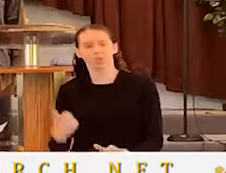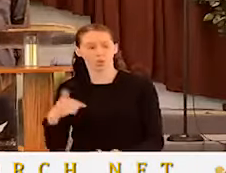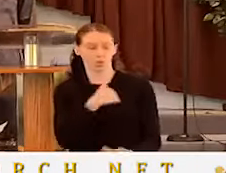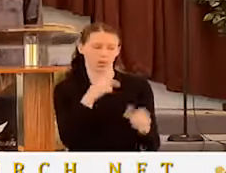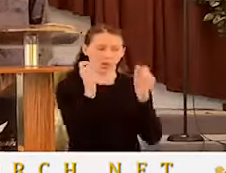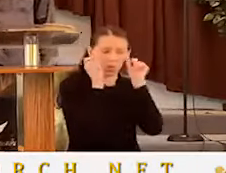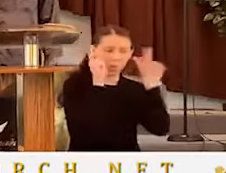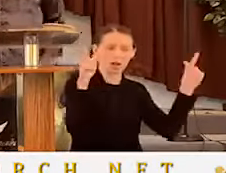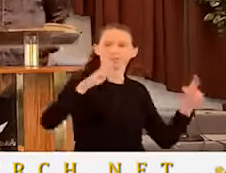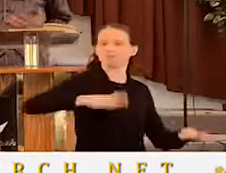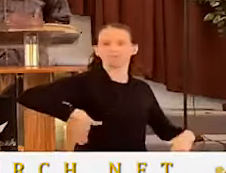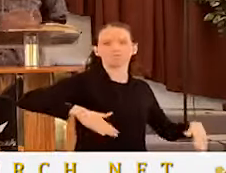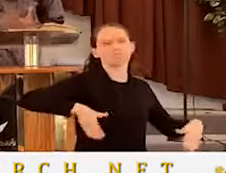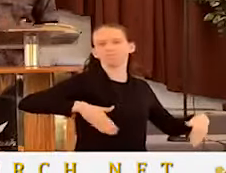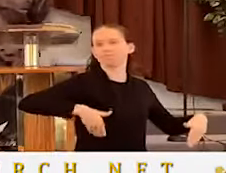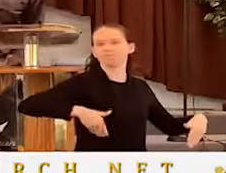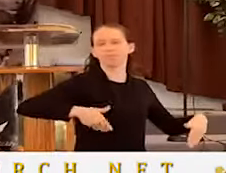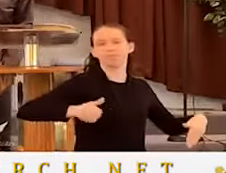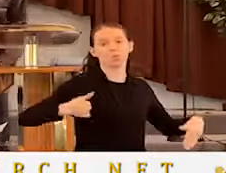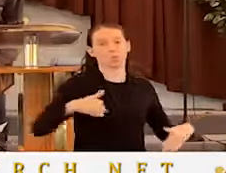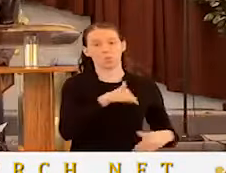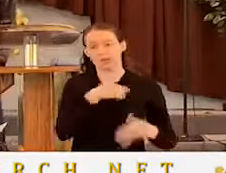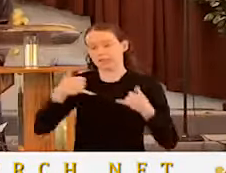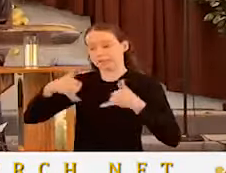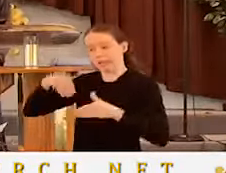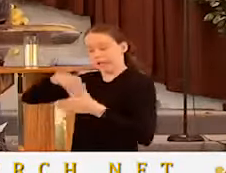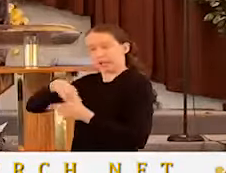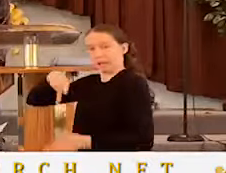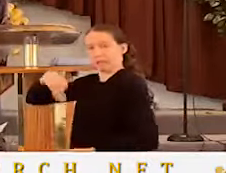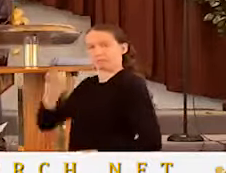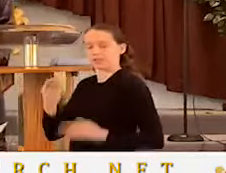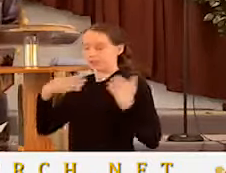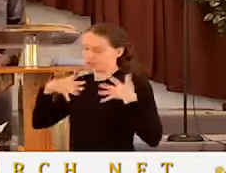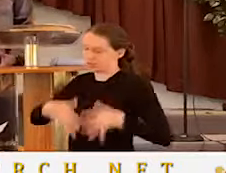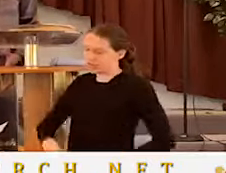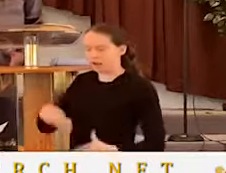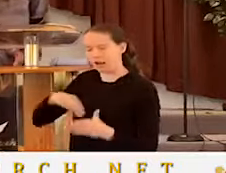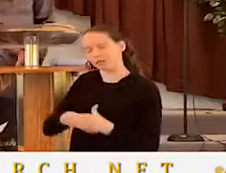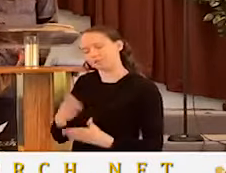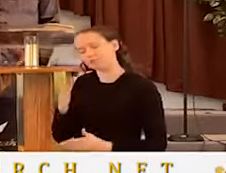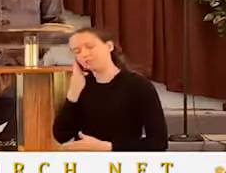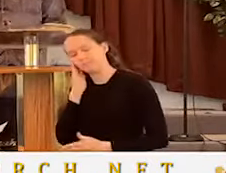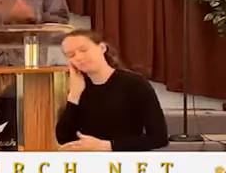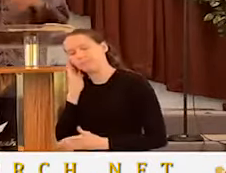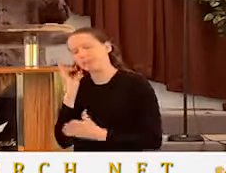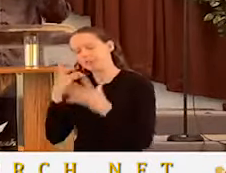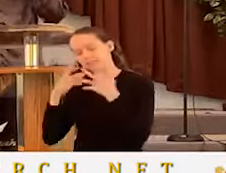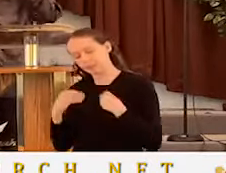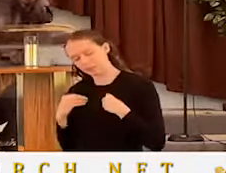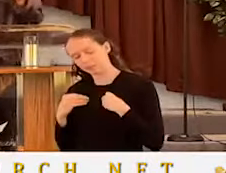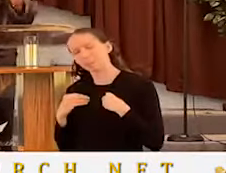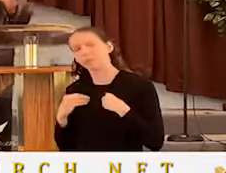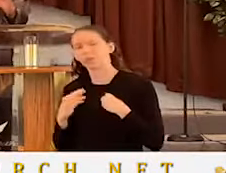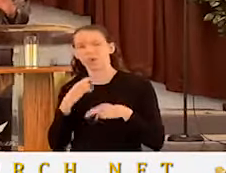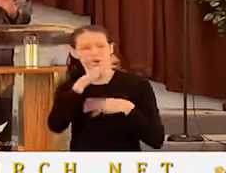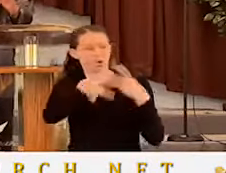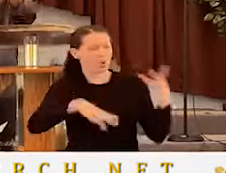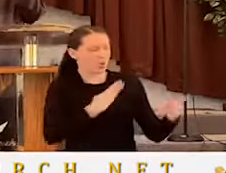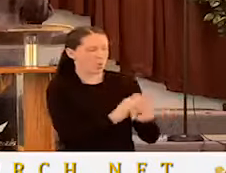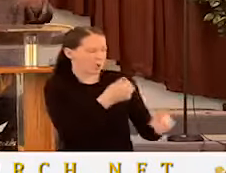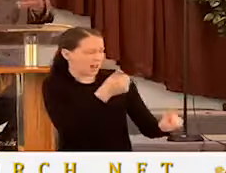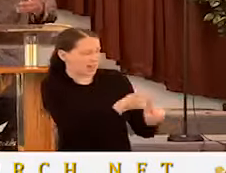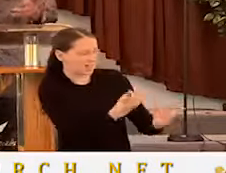yet woken up. We're still in our pajamas. We're still asleep in the bed. While the world is